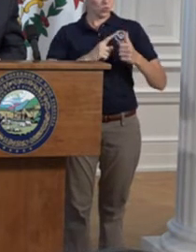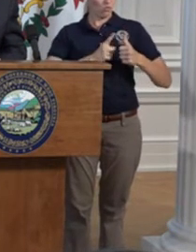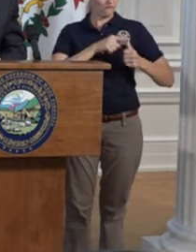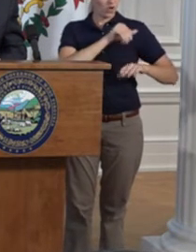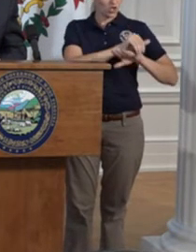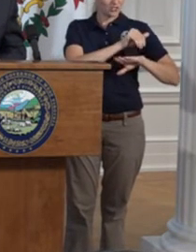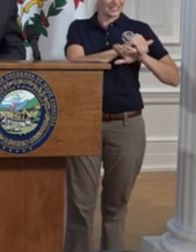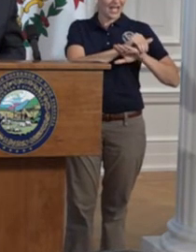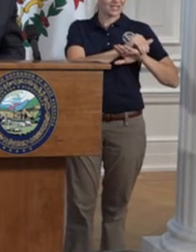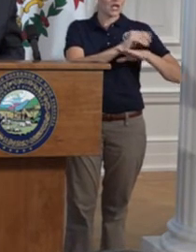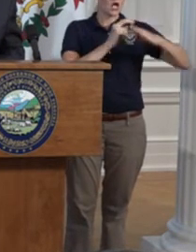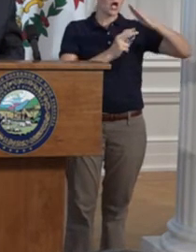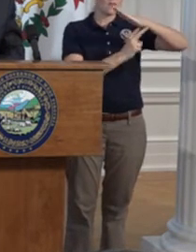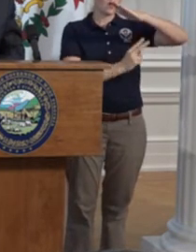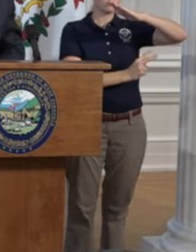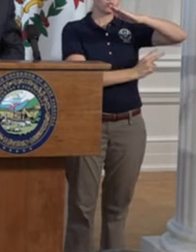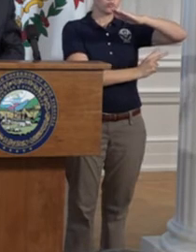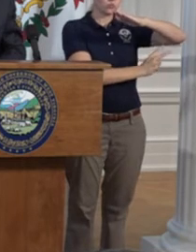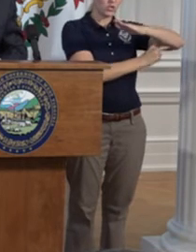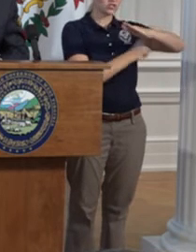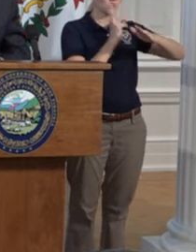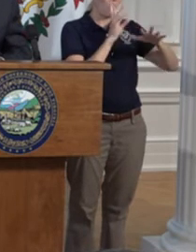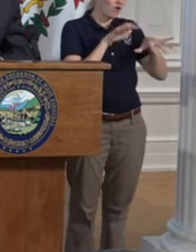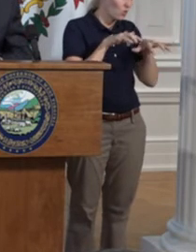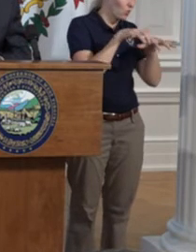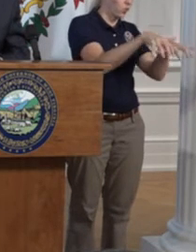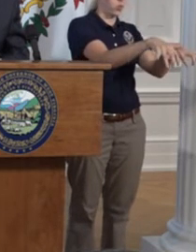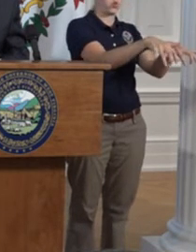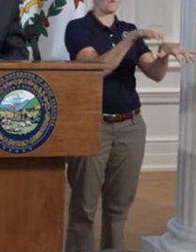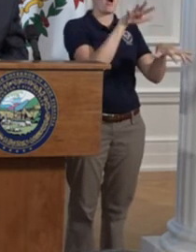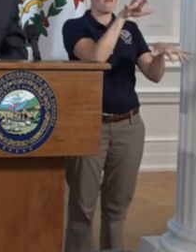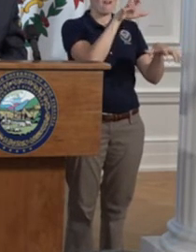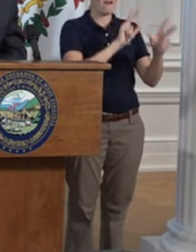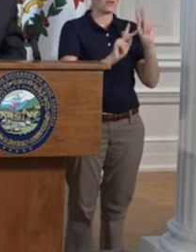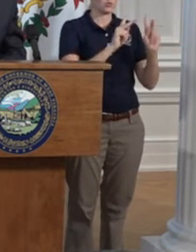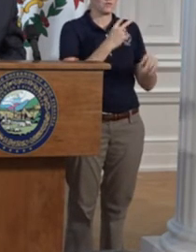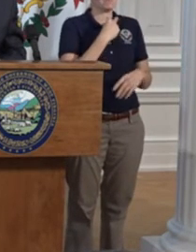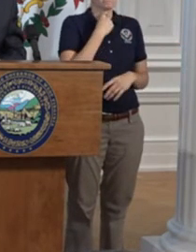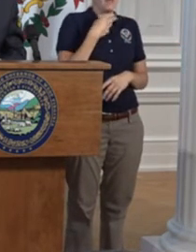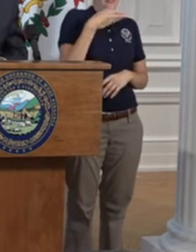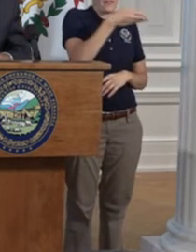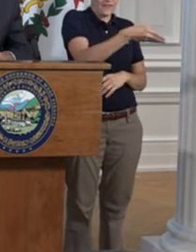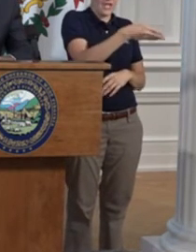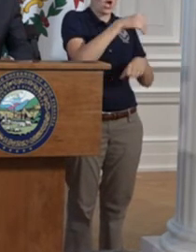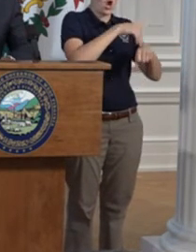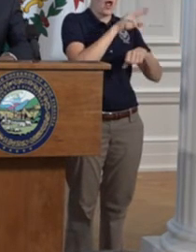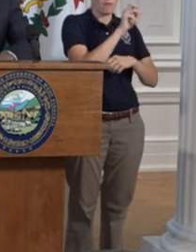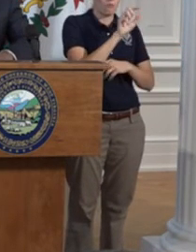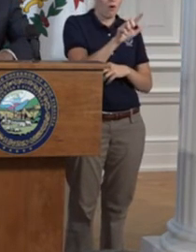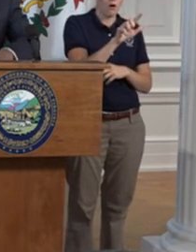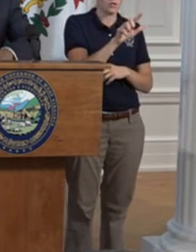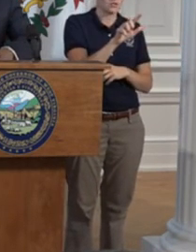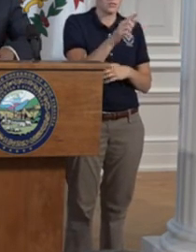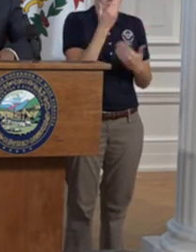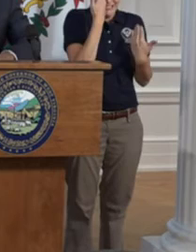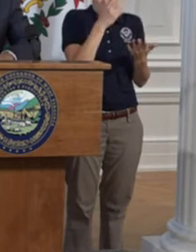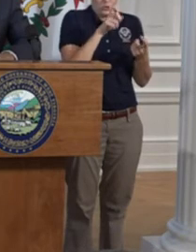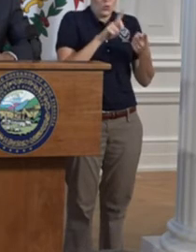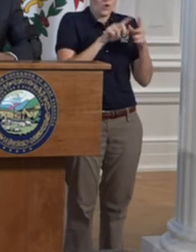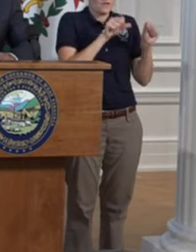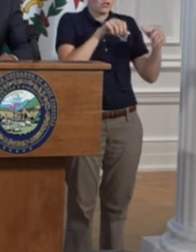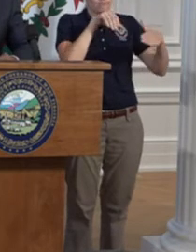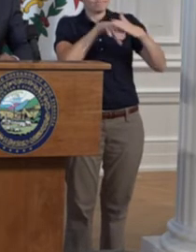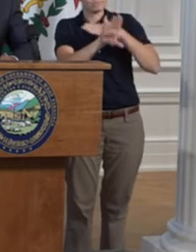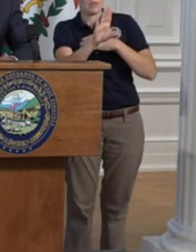bridge washing out the shopping center. There was about 500 people, I think, stranded there and didn't know when they would be able to get their vehicles out.